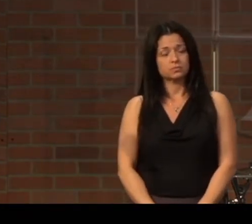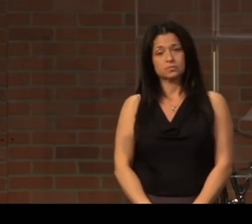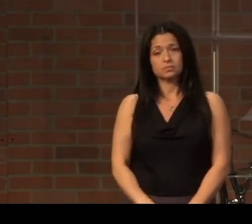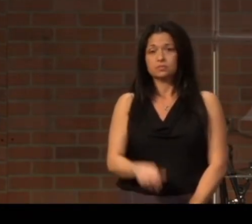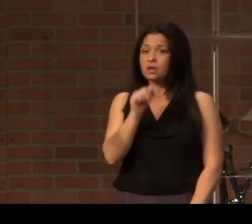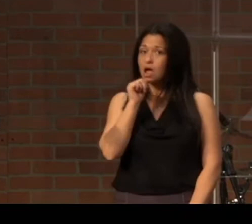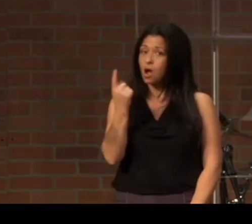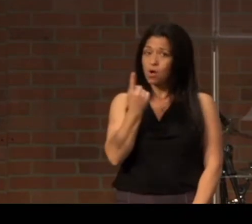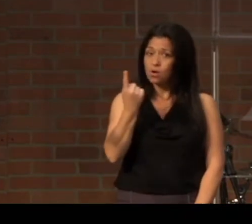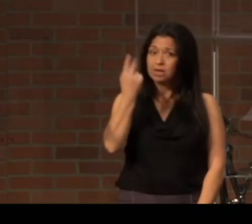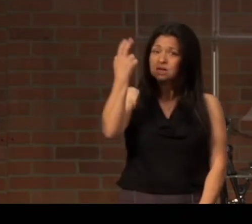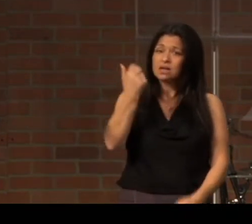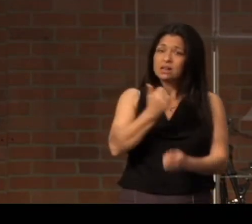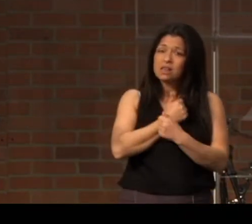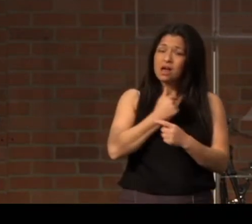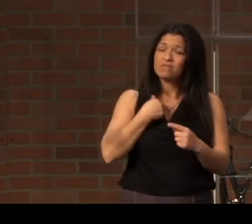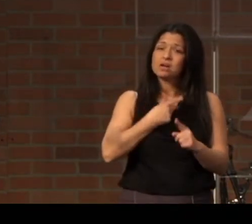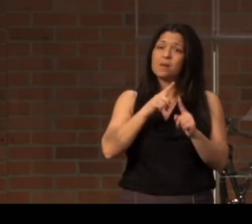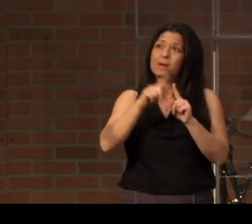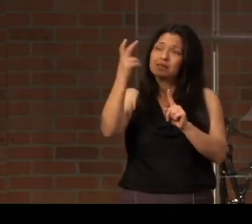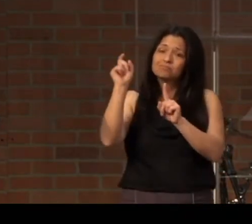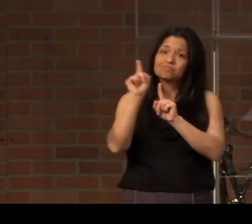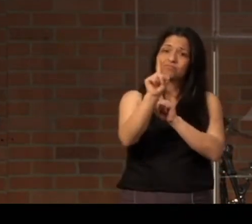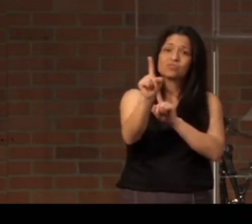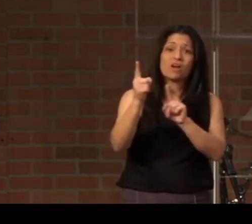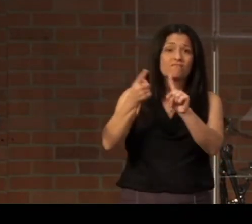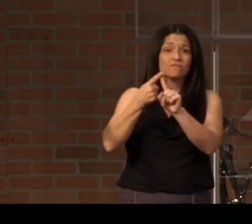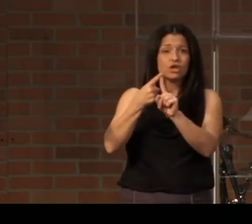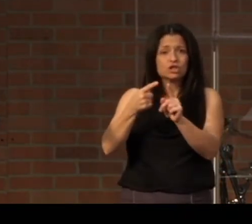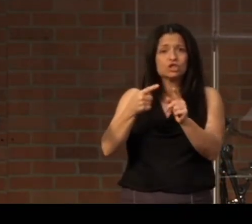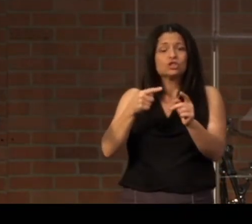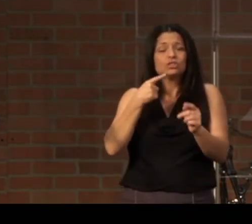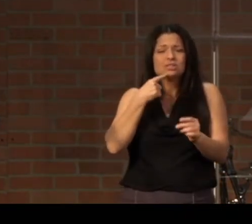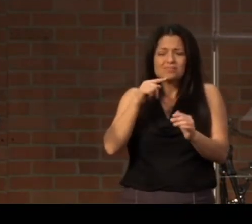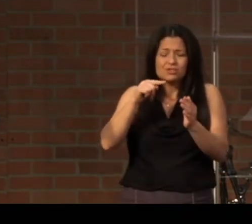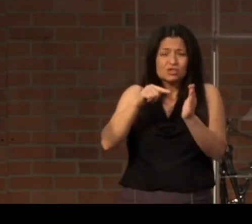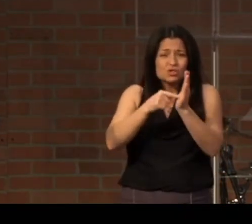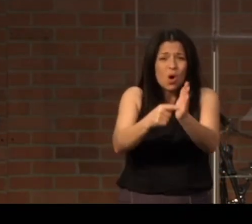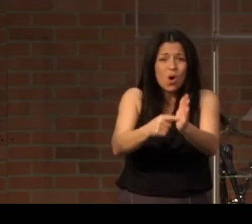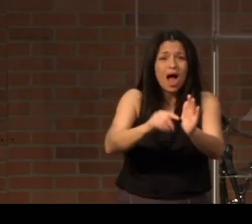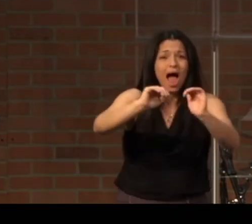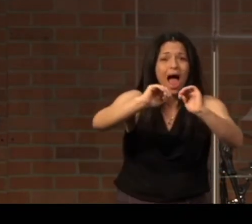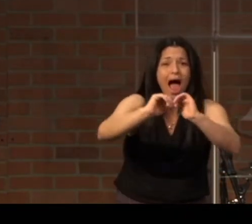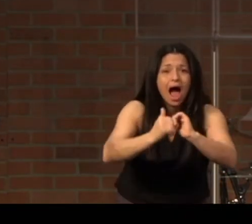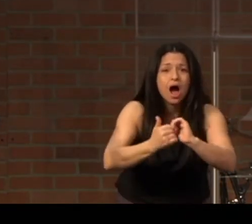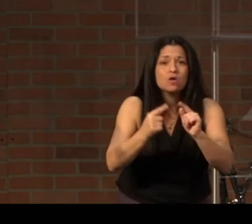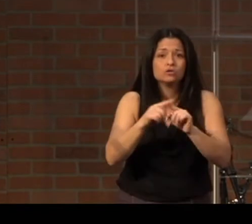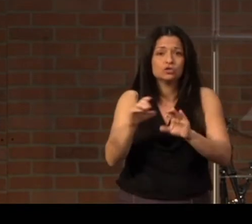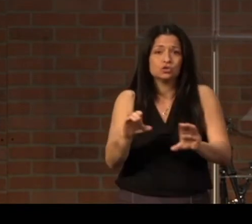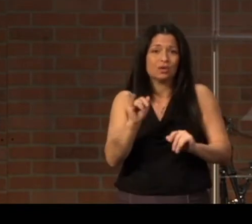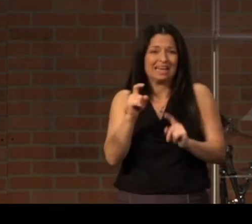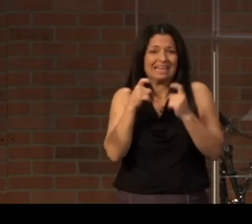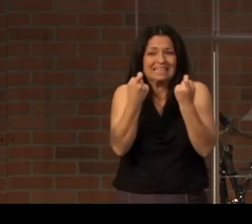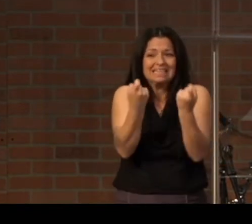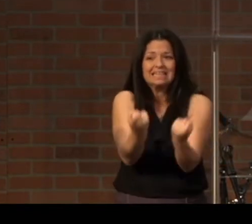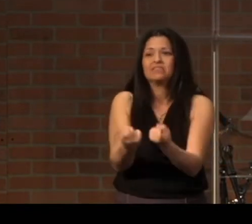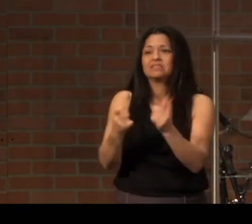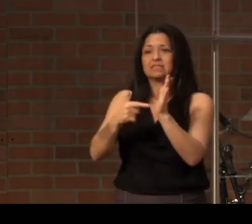he loved us, but he's gone first. And he says, here's how you do it. Here's how you do it. He's shown us how, right?